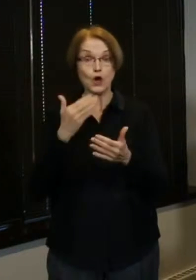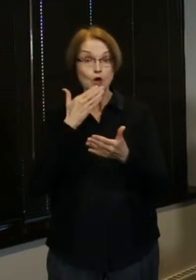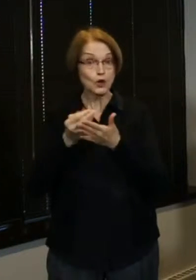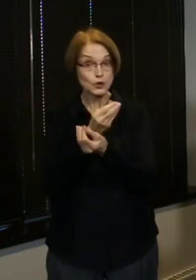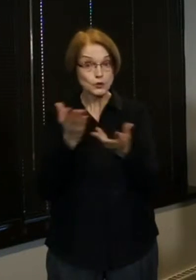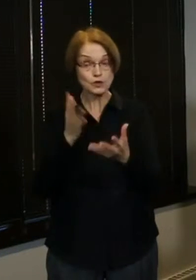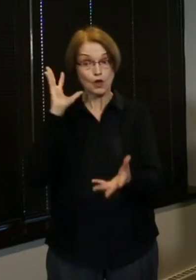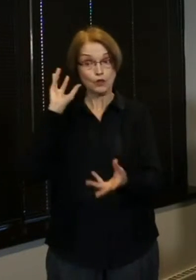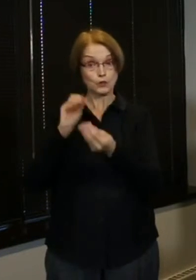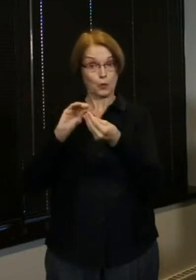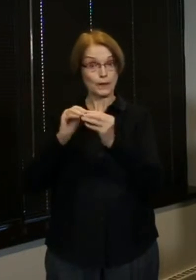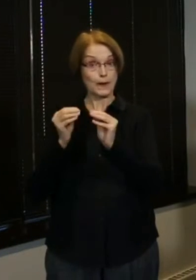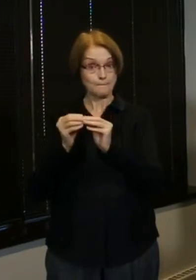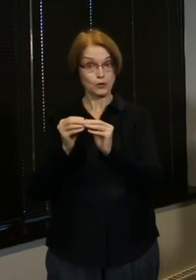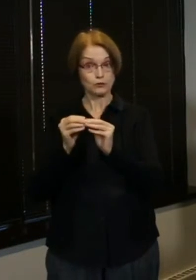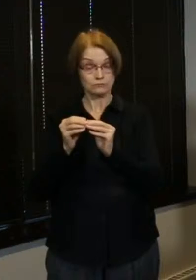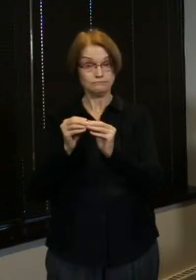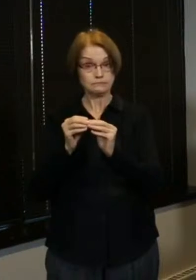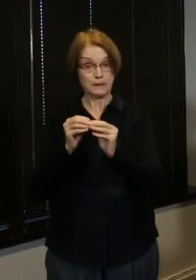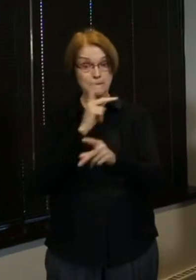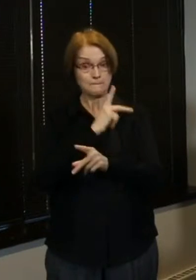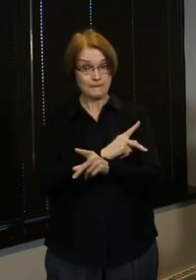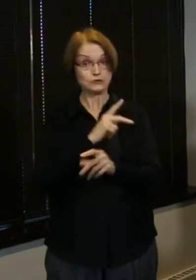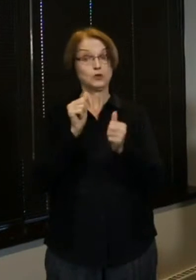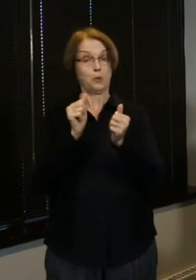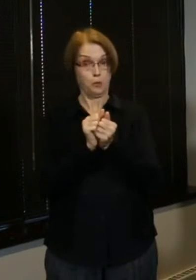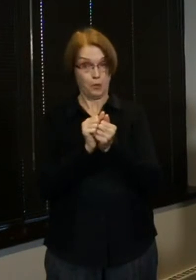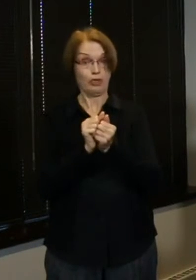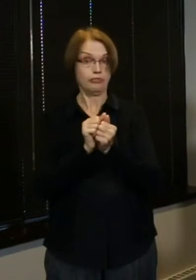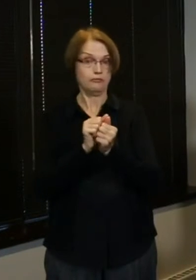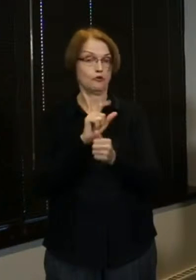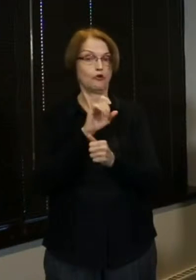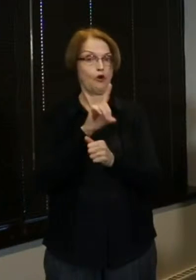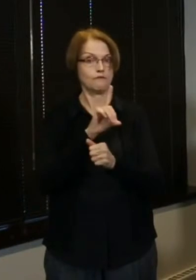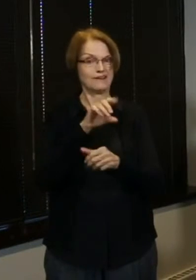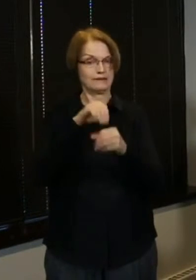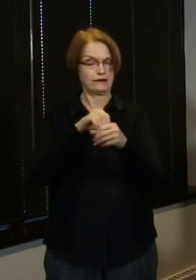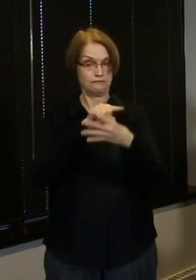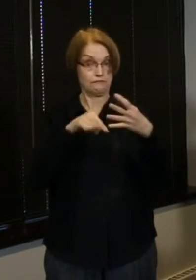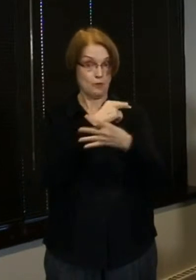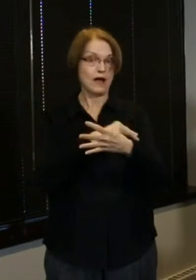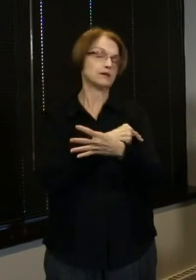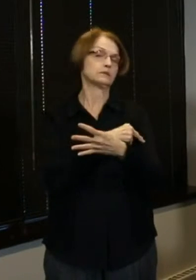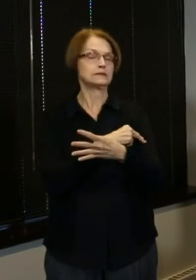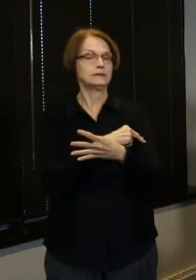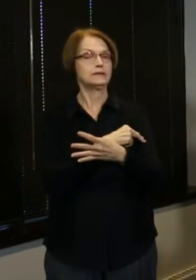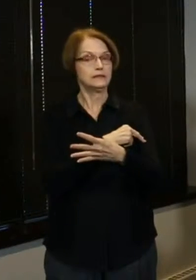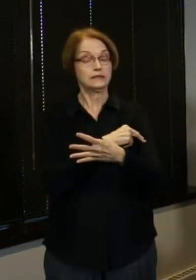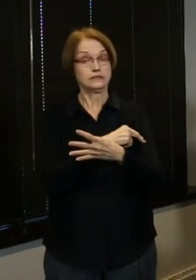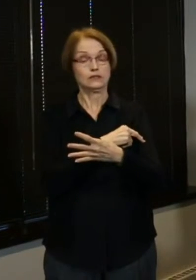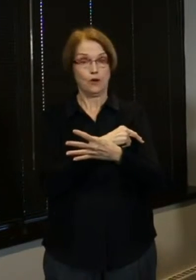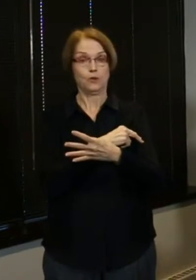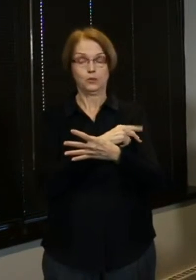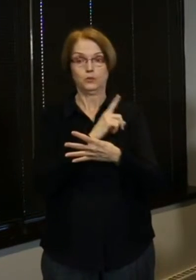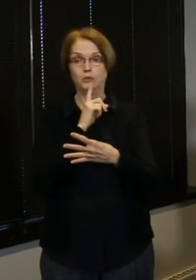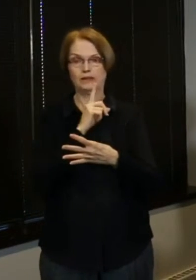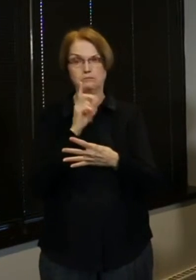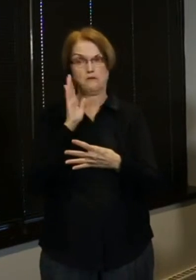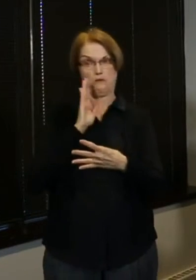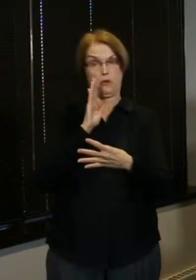that our total number of COVID-19 patients in task force hospitals is considerably lower than when we were at our